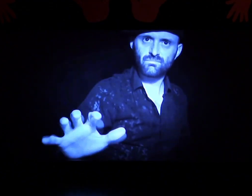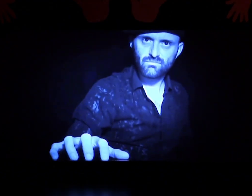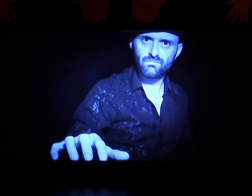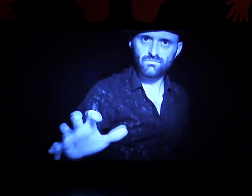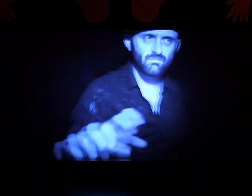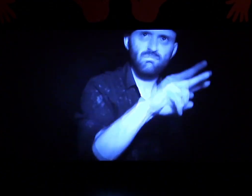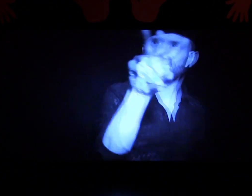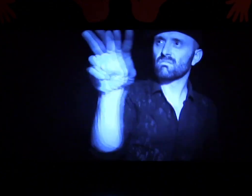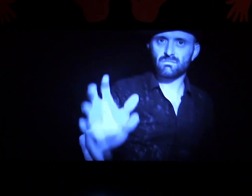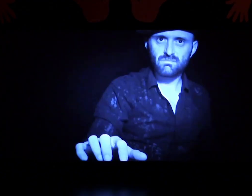Class.